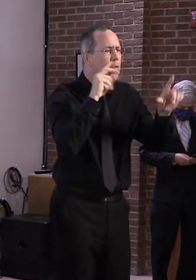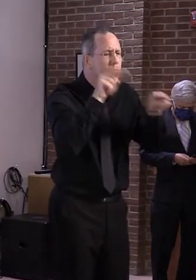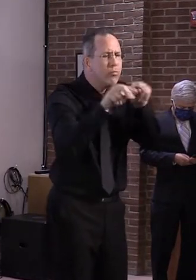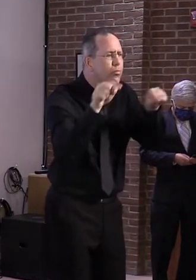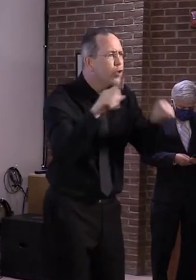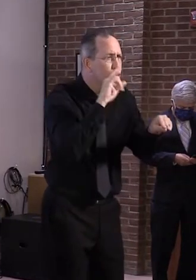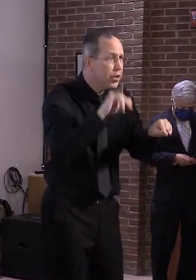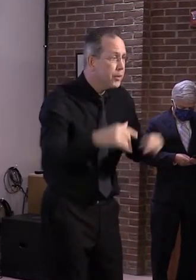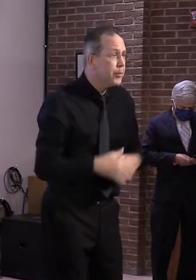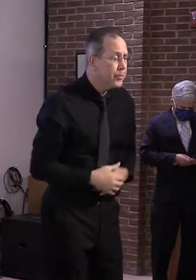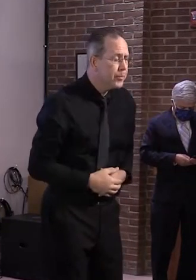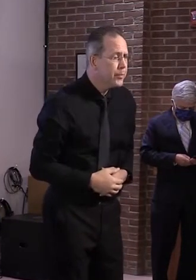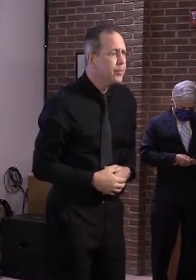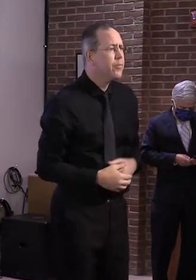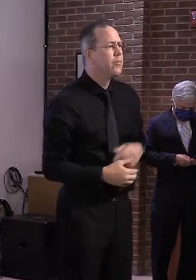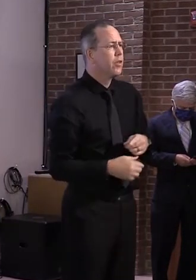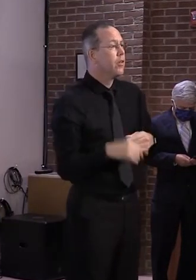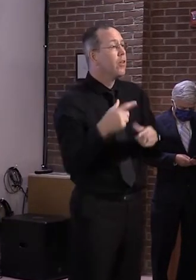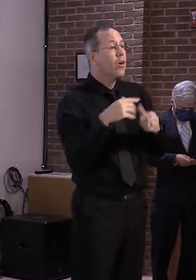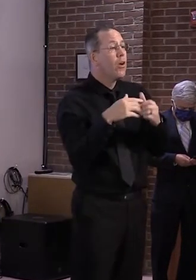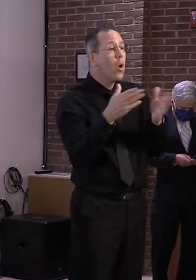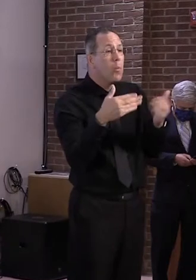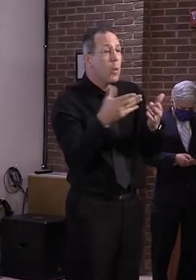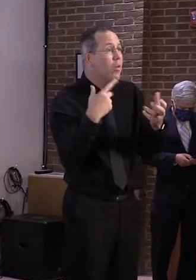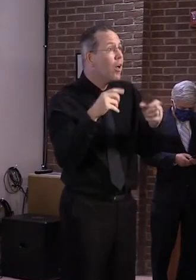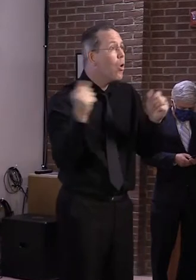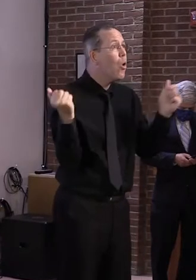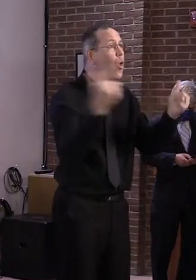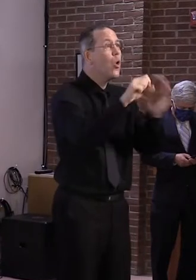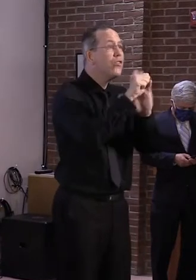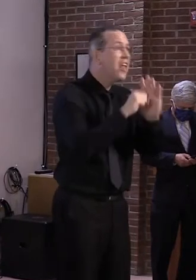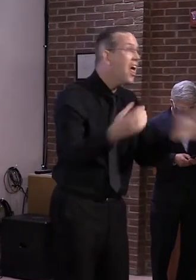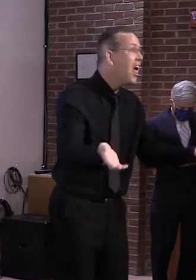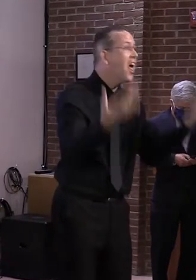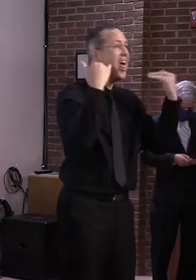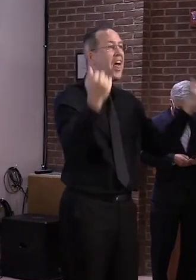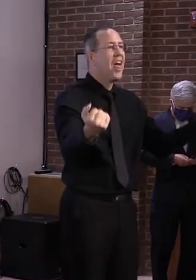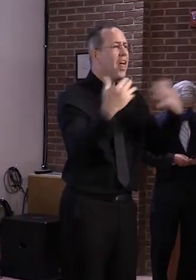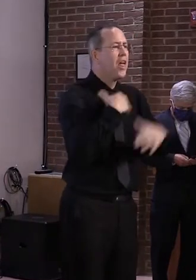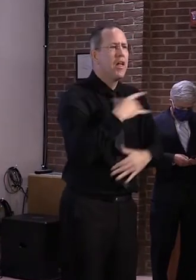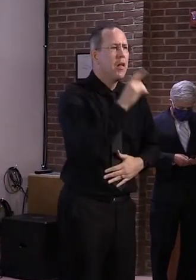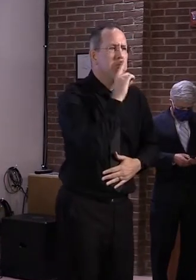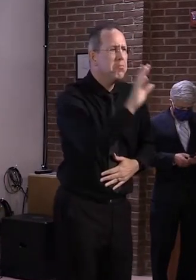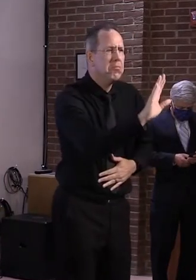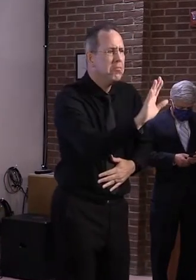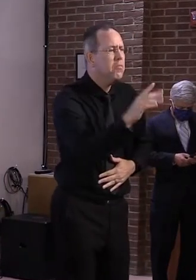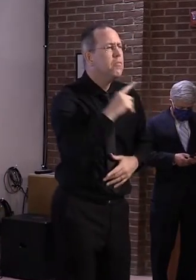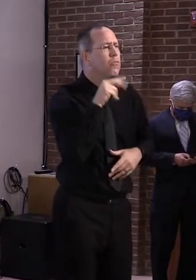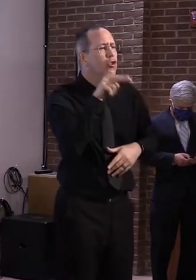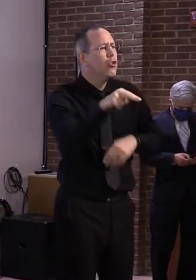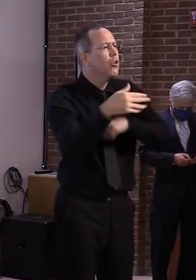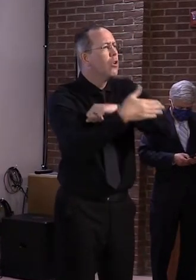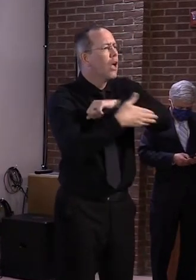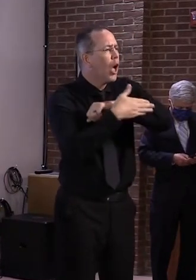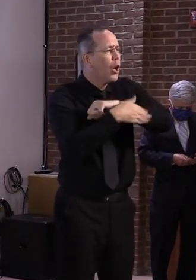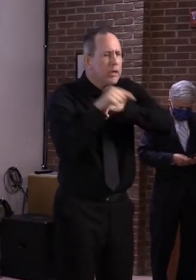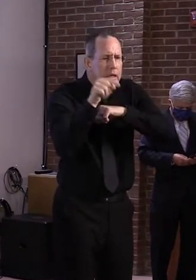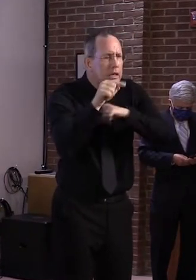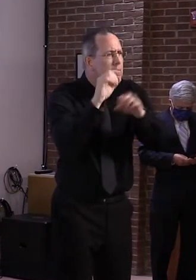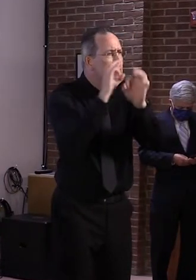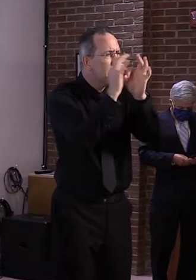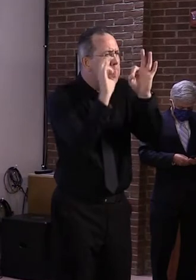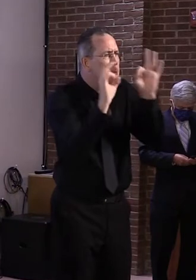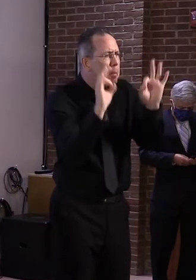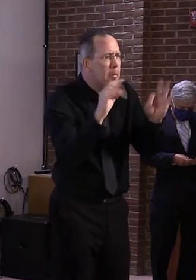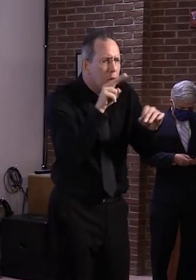up travel for the whole state. It's a county by county threshold. And it's just like our current